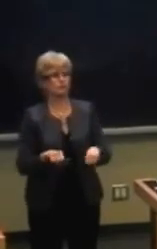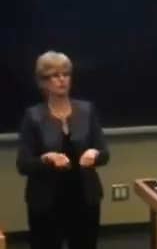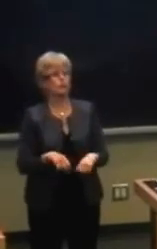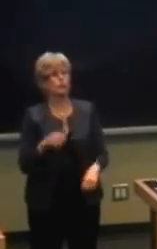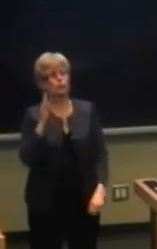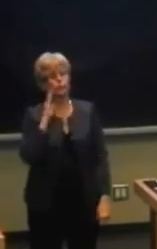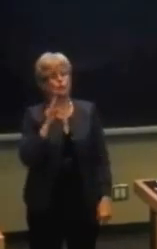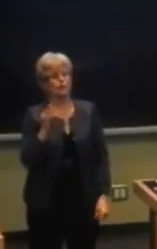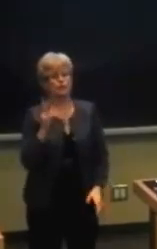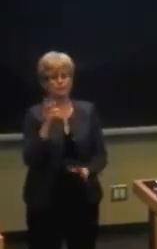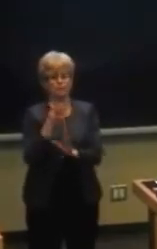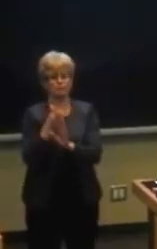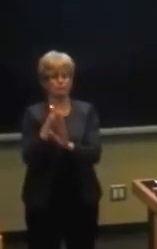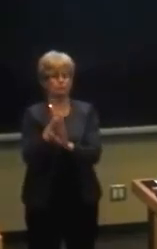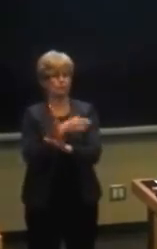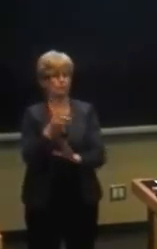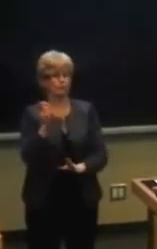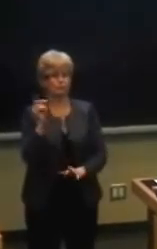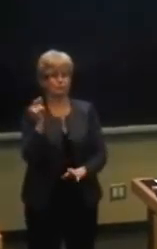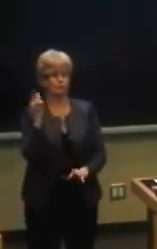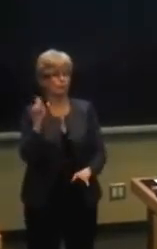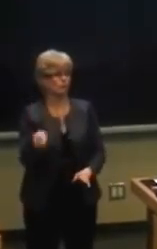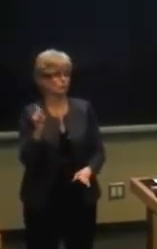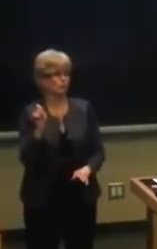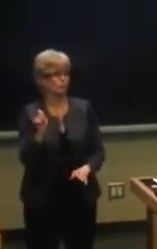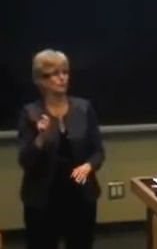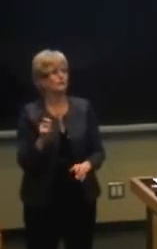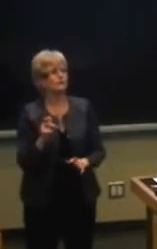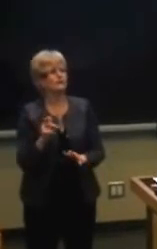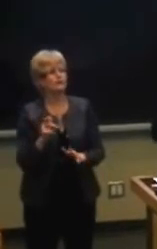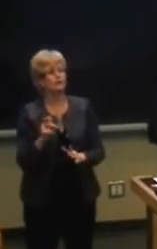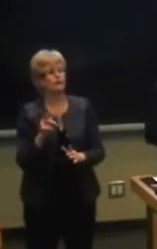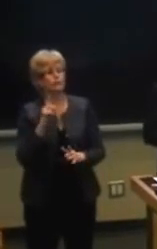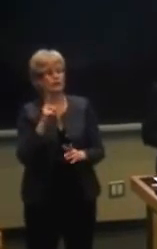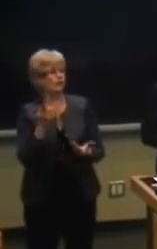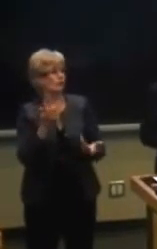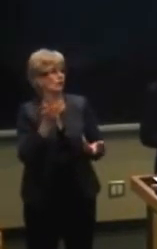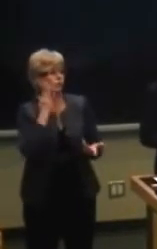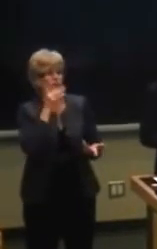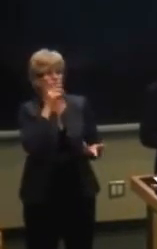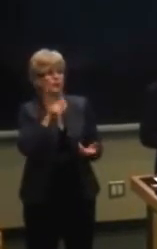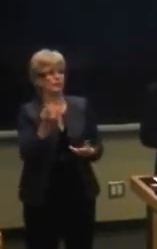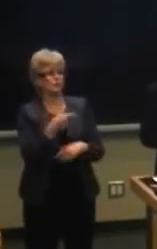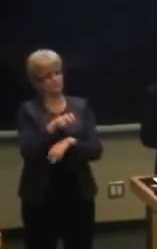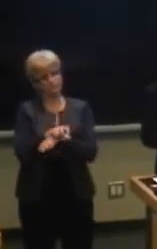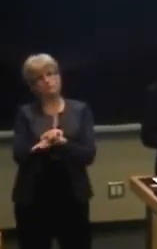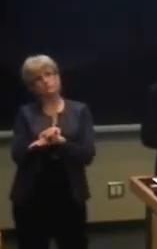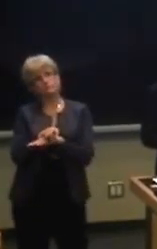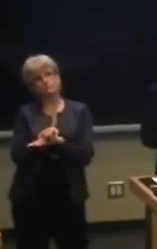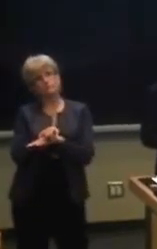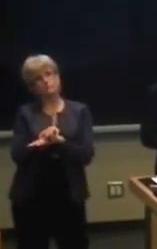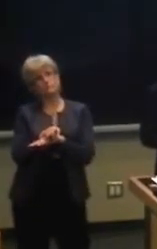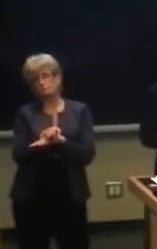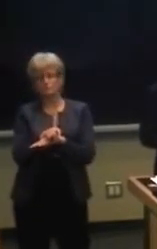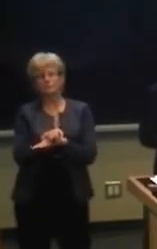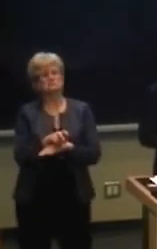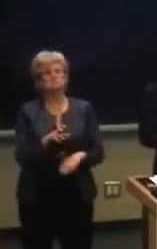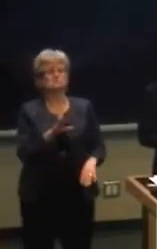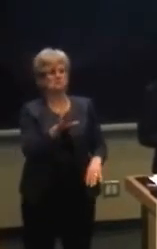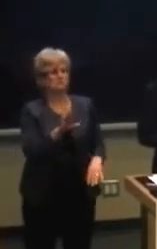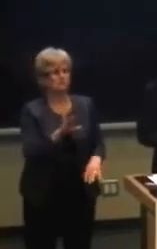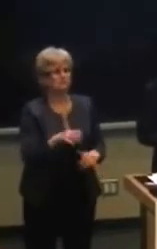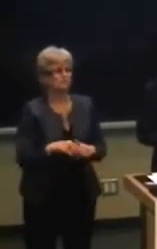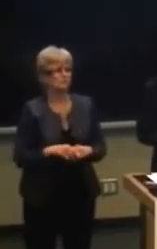post-presto regime where you don't need to collect tokens. There's really no need to have someone sitting in a booth. So what I have in mind is